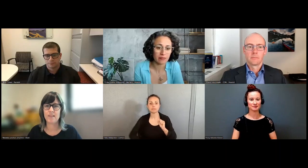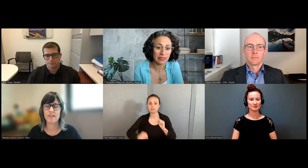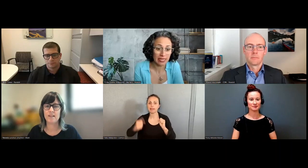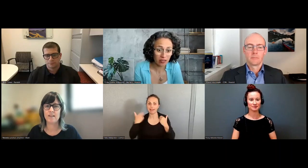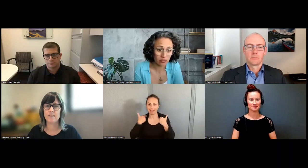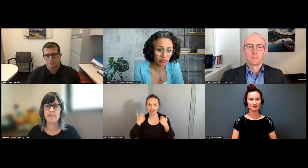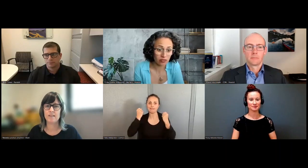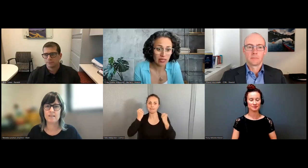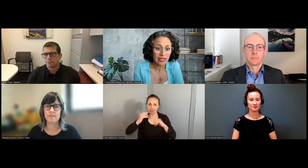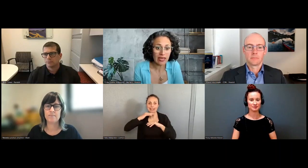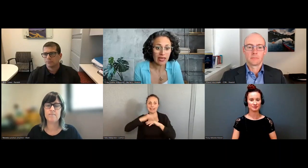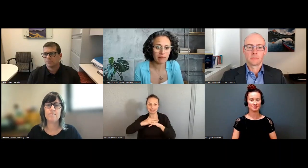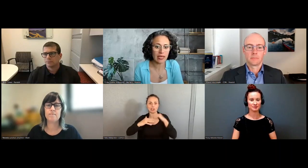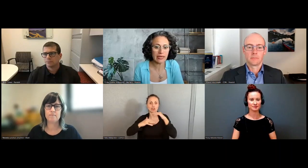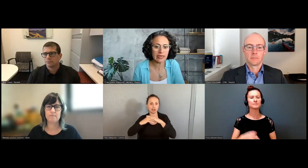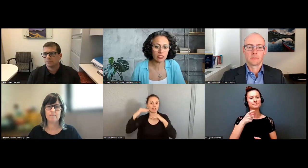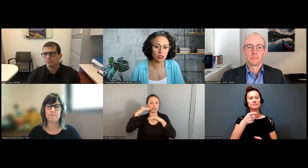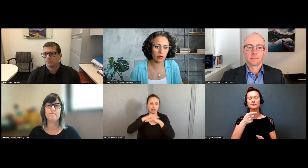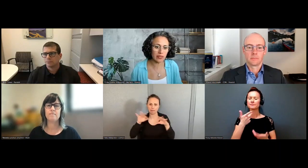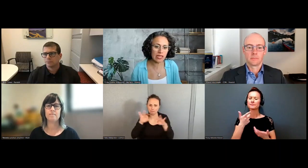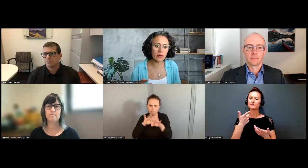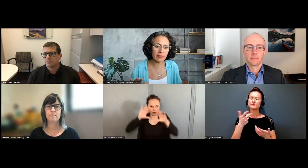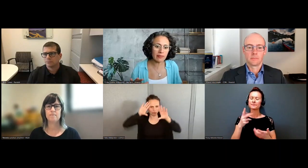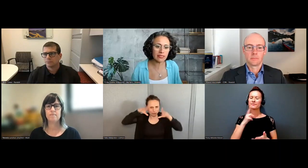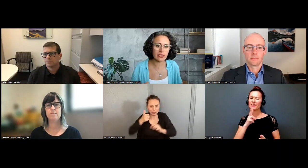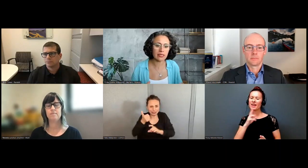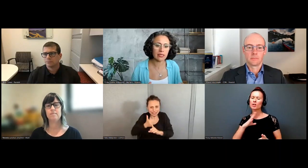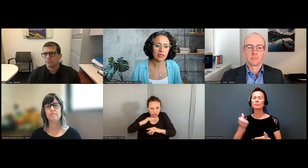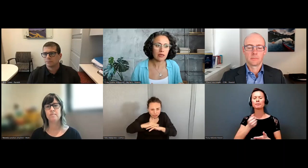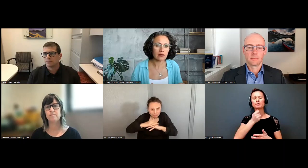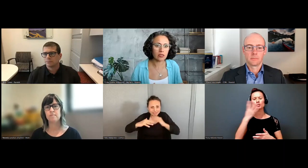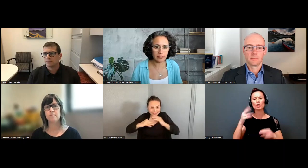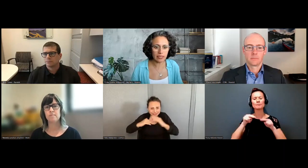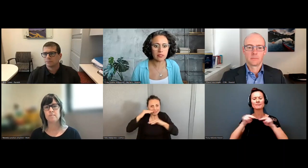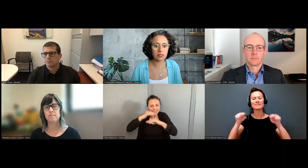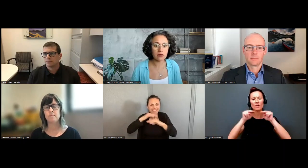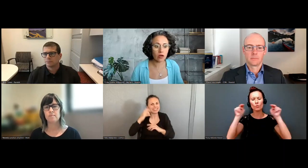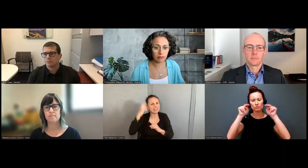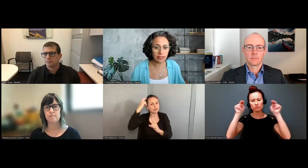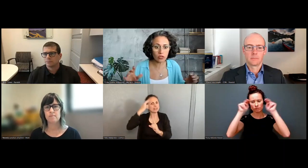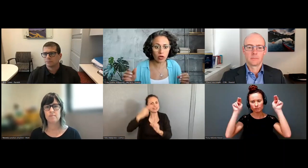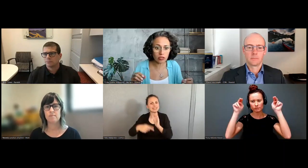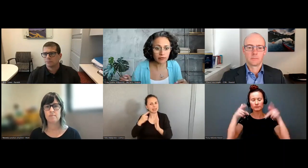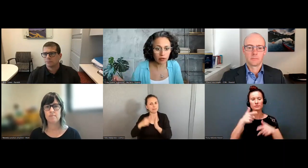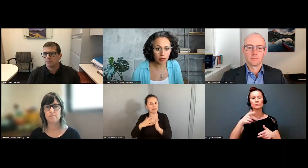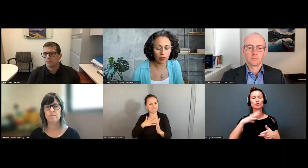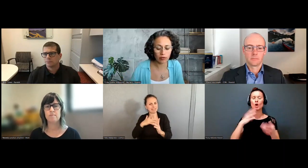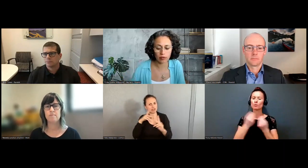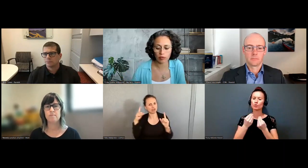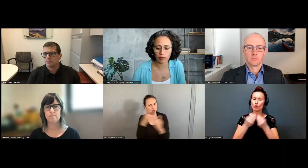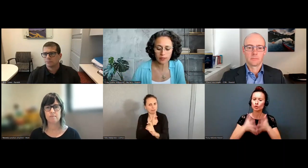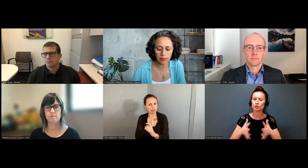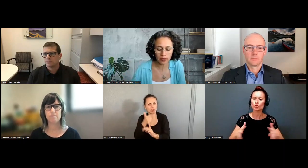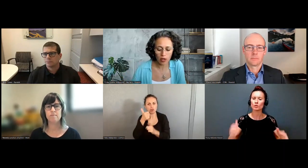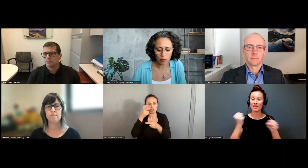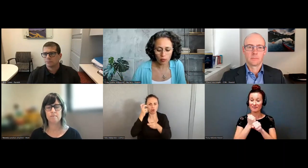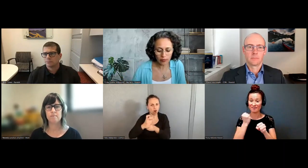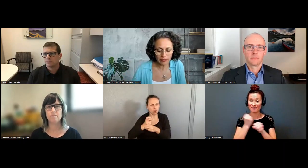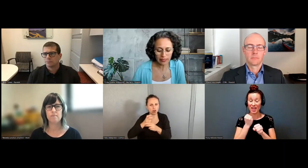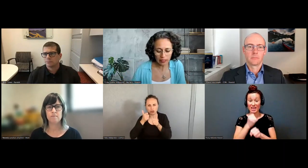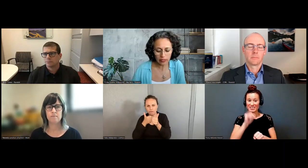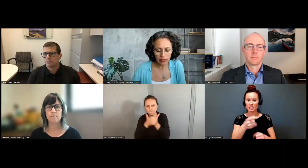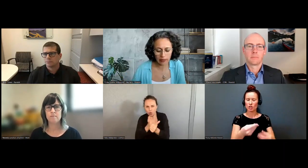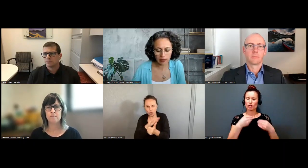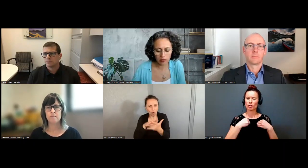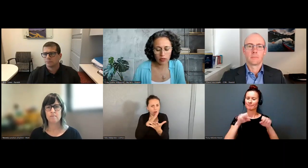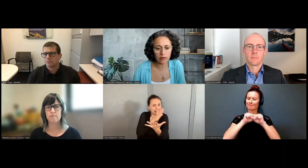multi-layered, because all these things need to be tackled, and so that's what makes it sometimes complex or hard to follow all the threads. But what